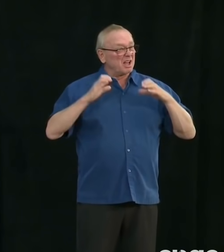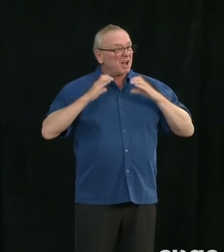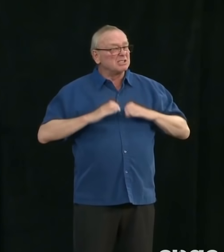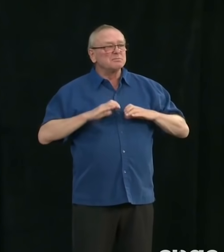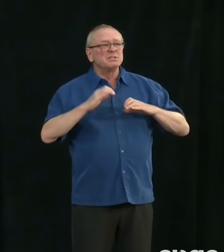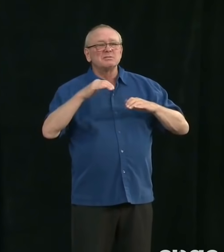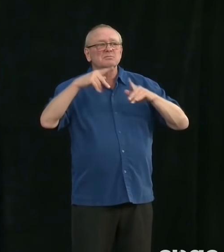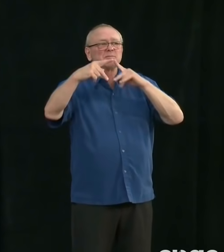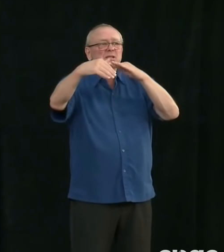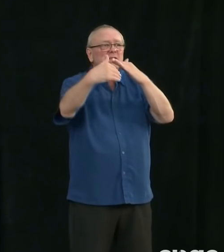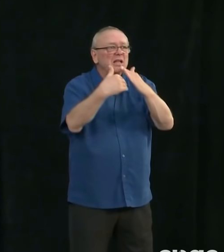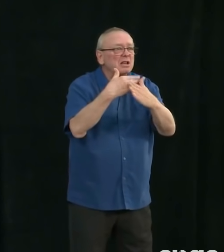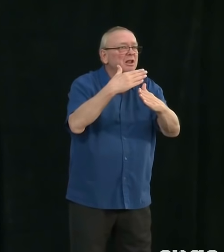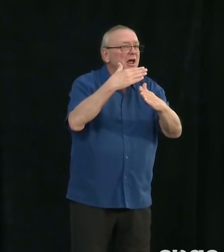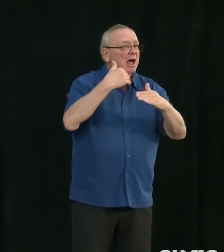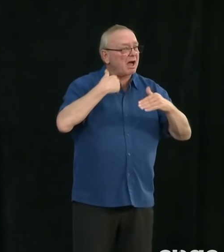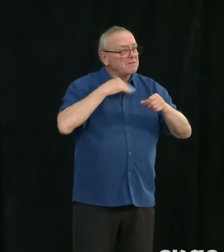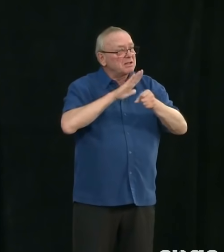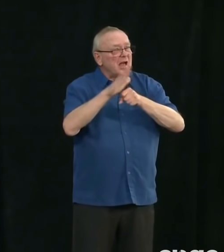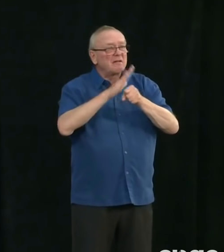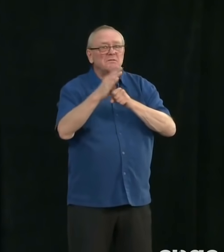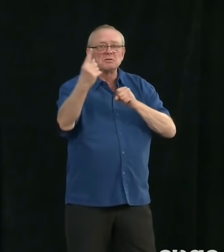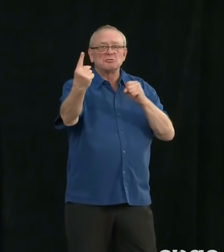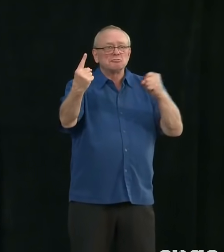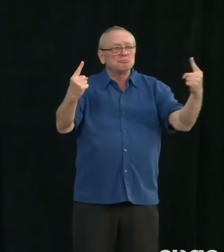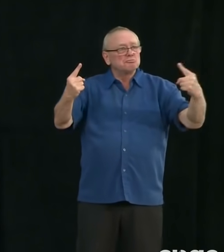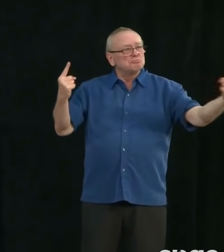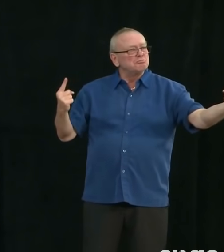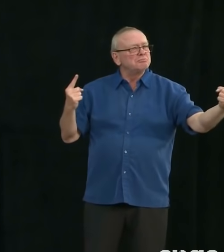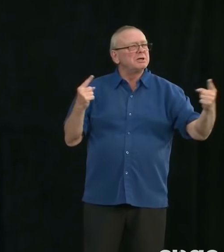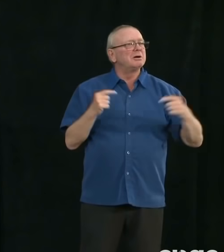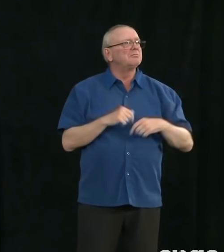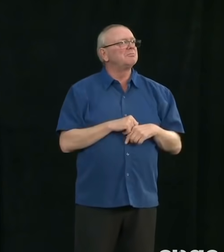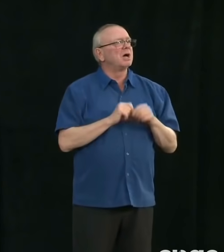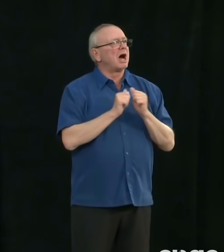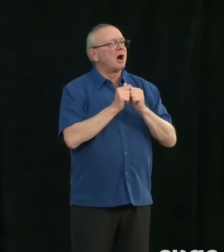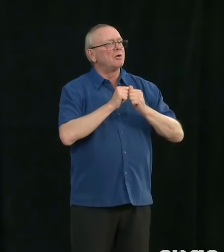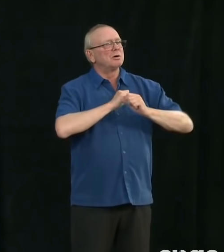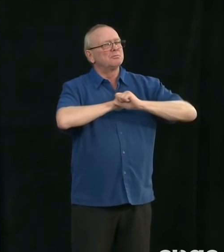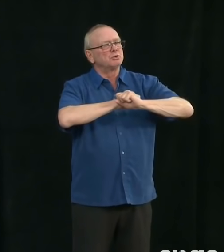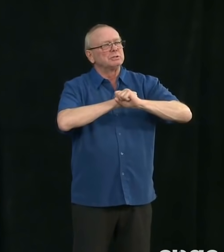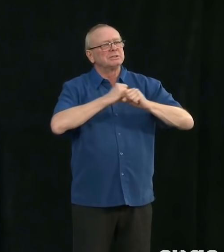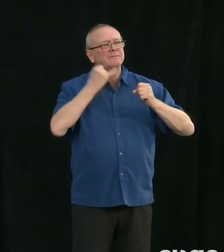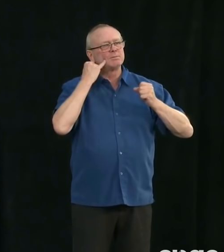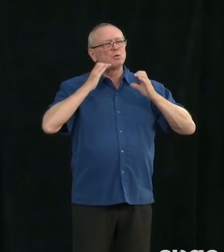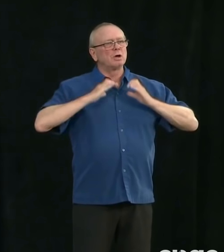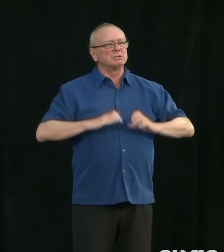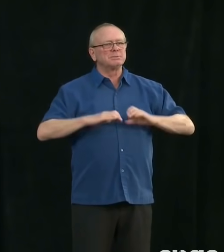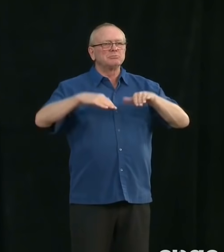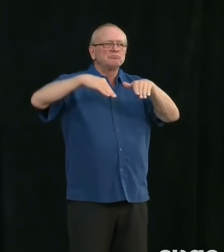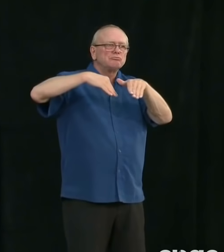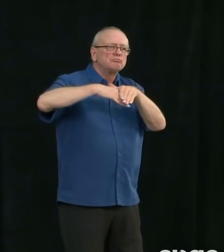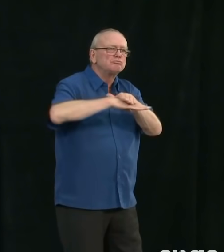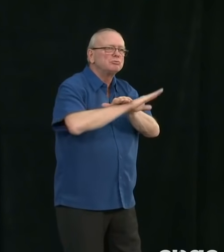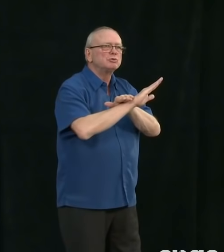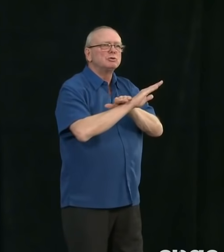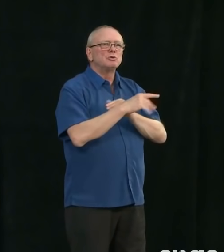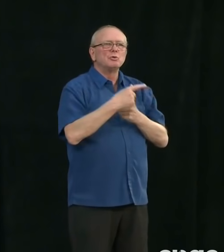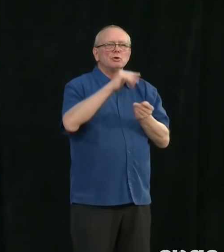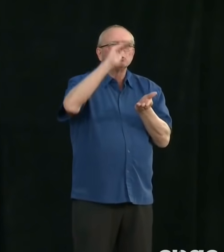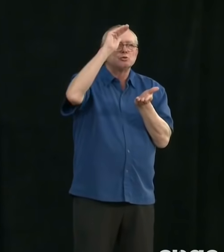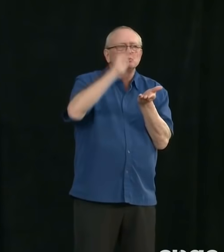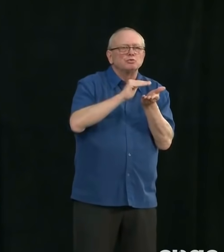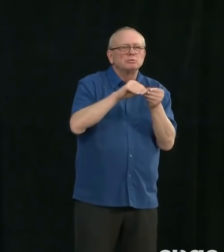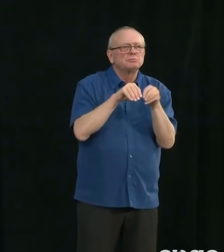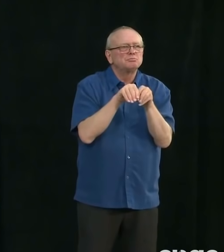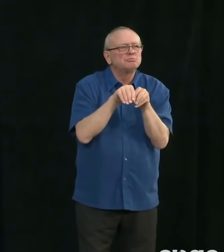to be protecting their patrons from the risk of exposure? And of course, then there's the worker employee safety part of that as